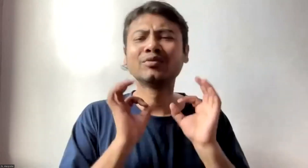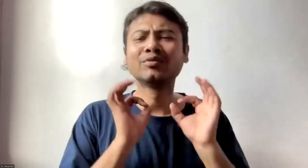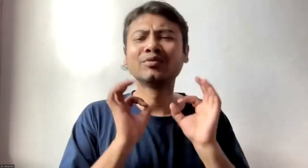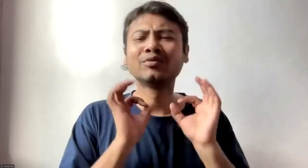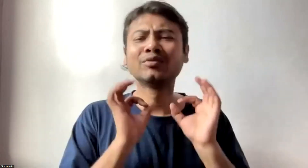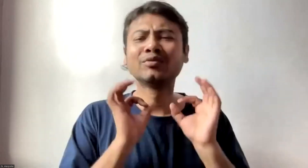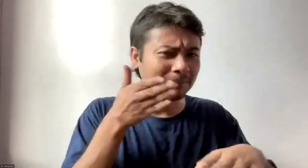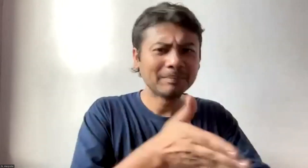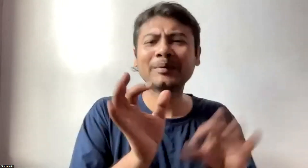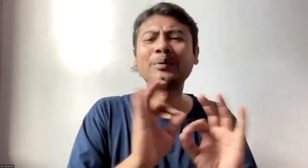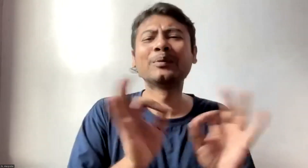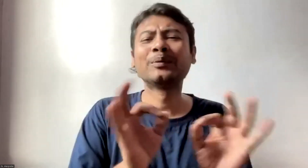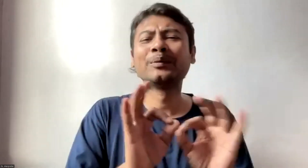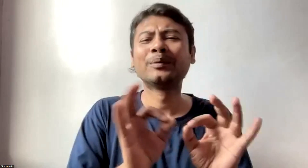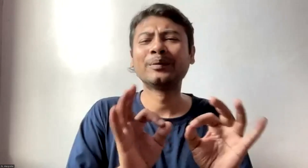Swargloka.